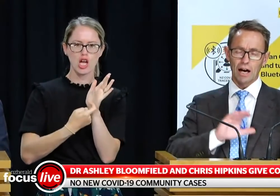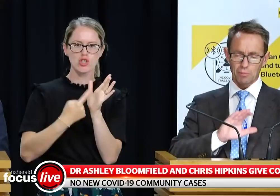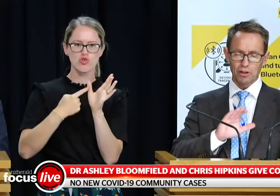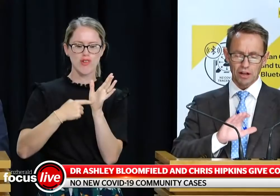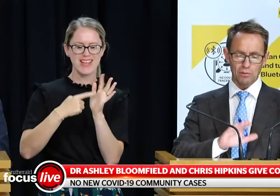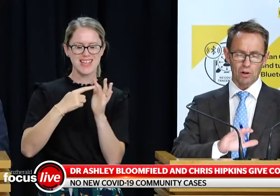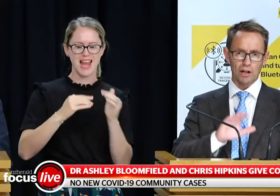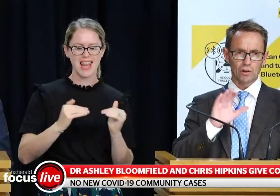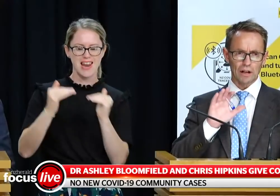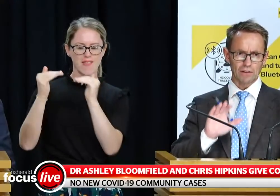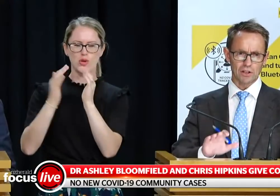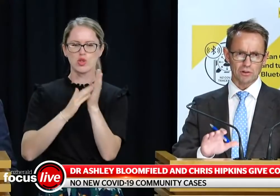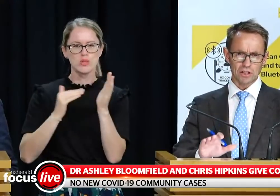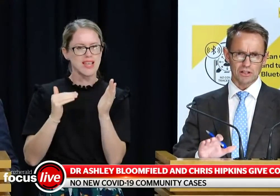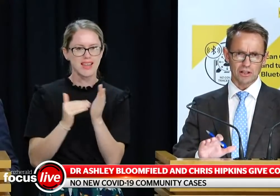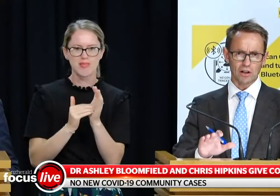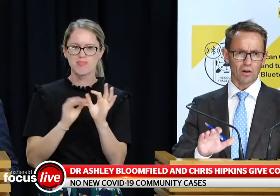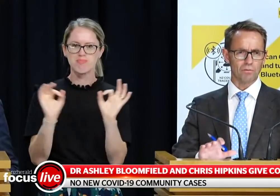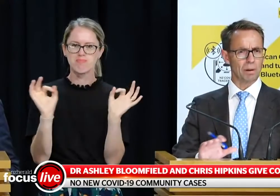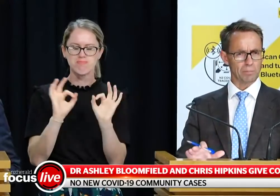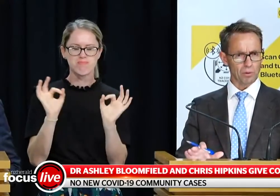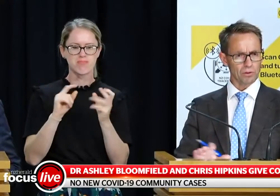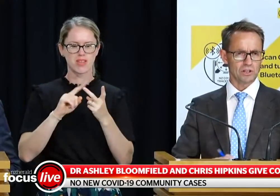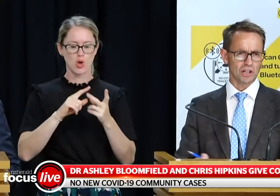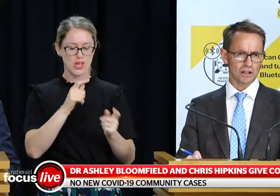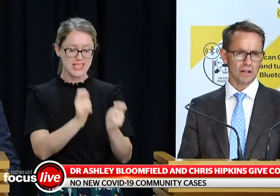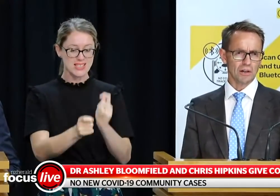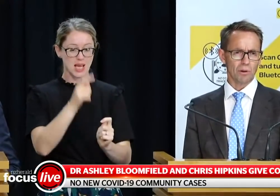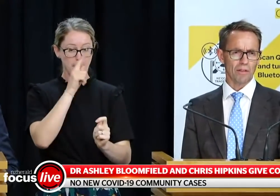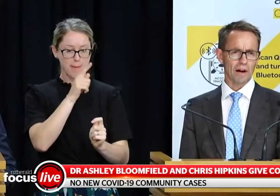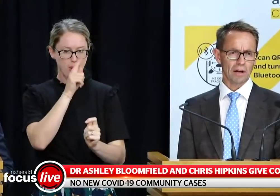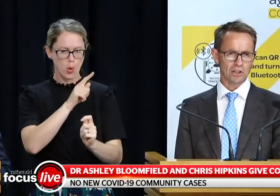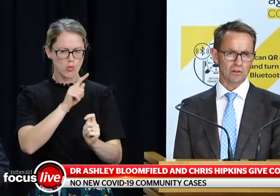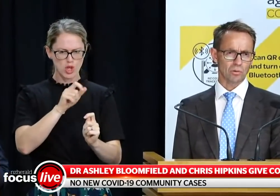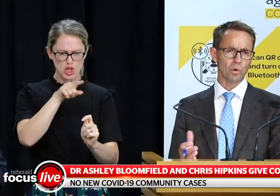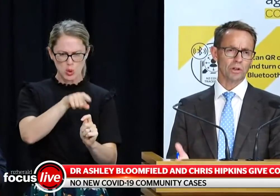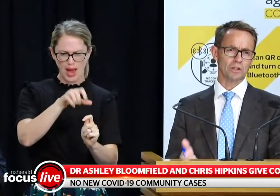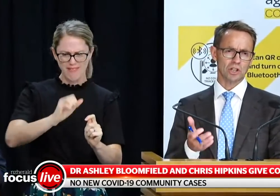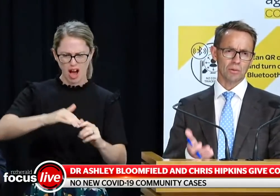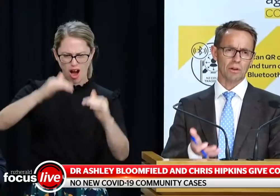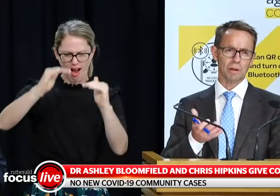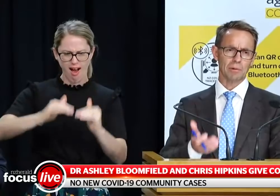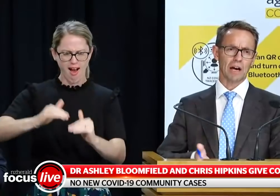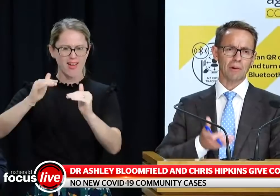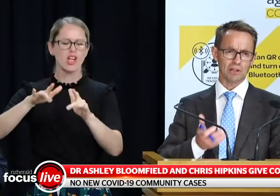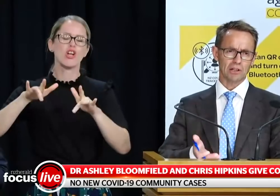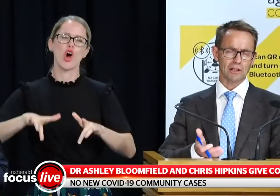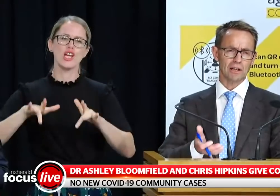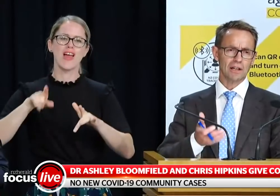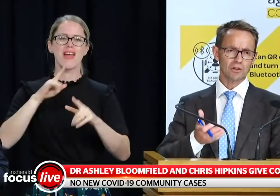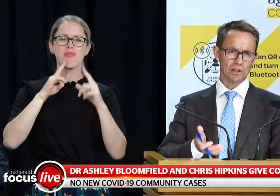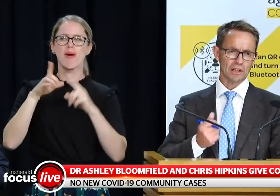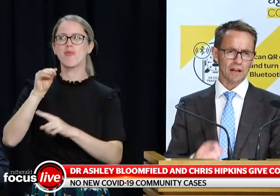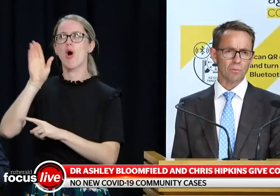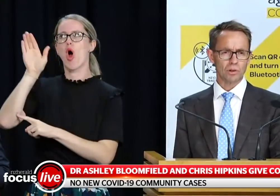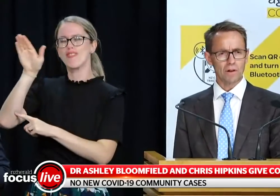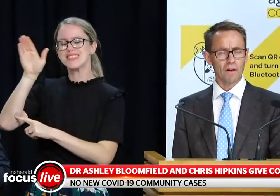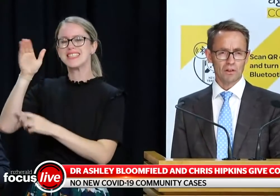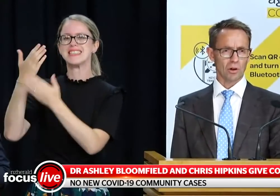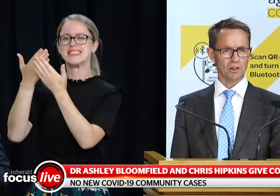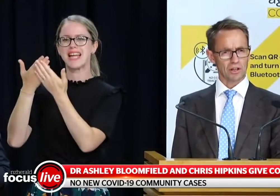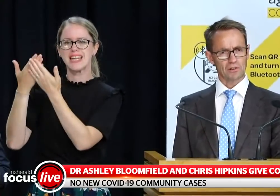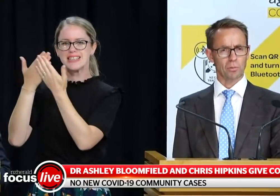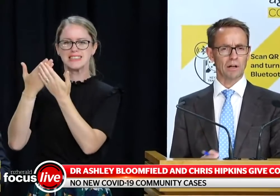no, that they're relying on, and there's no testing of people to check whether they're actually, or water to check whether people are actually drinking that